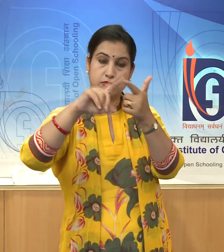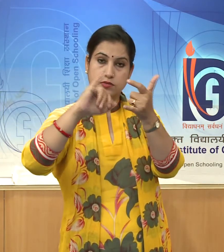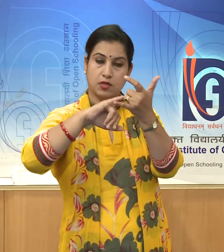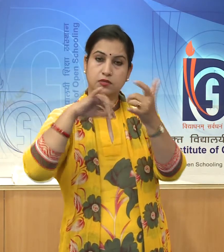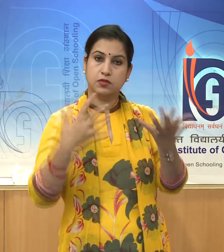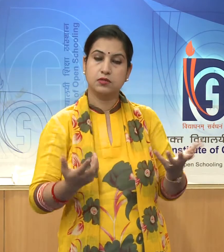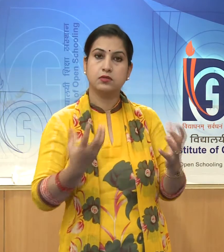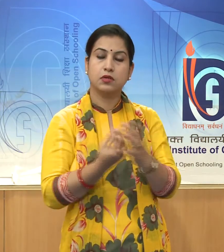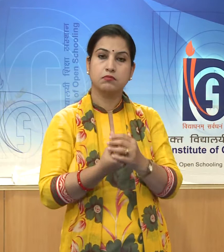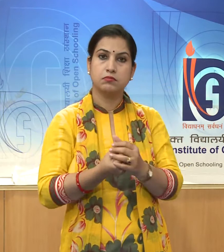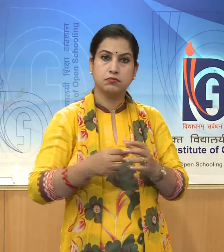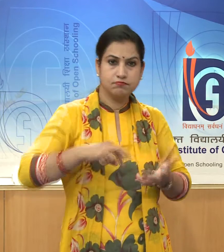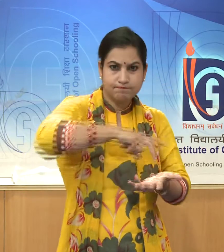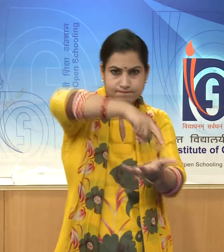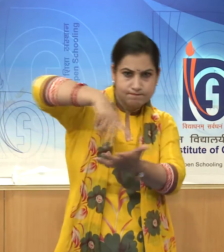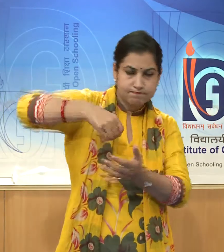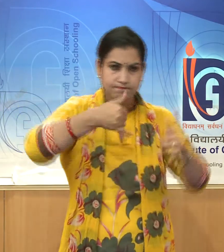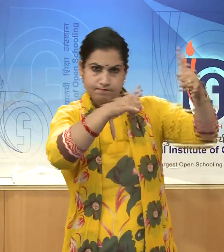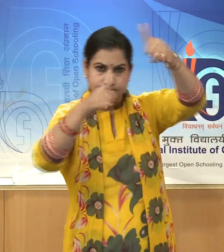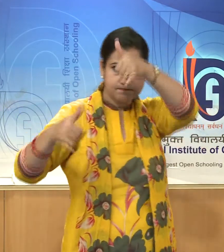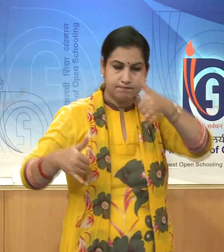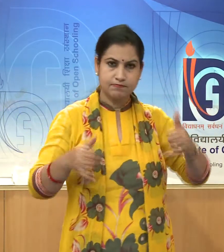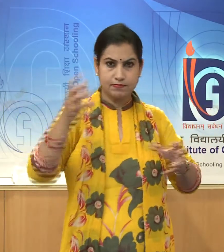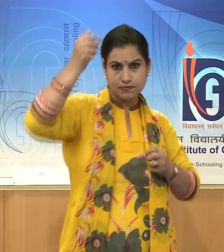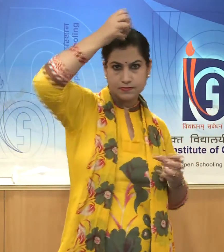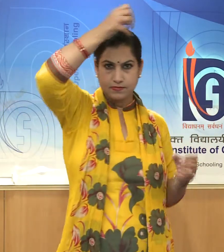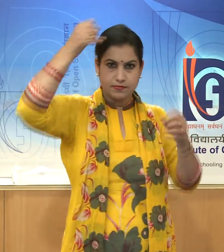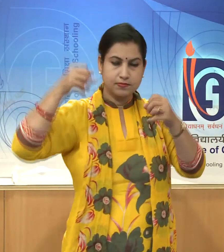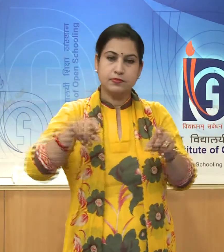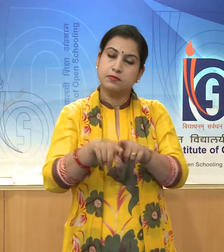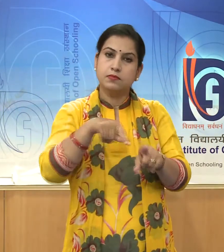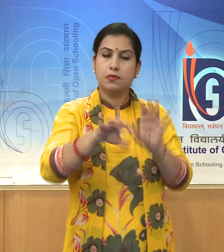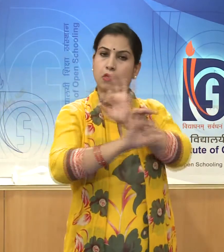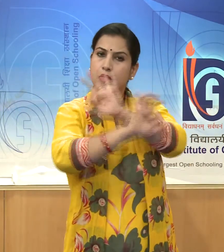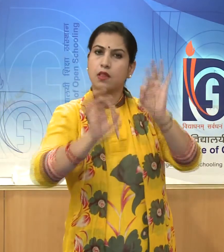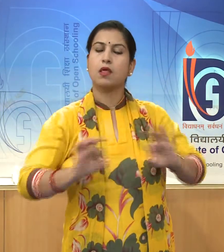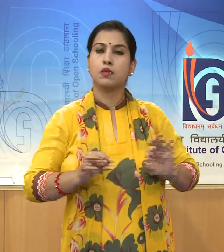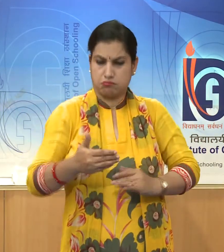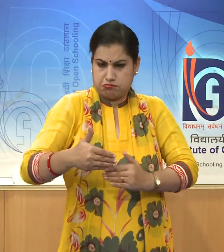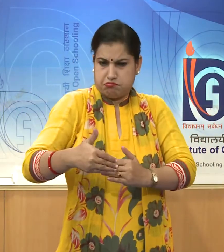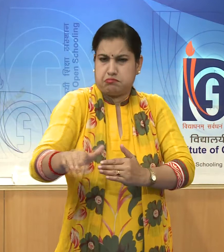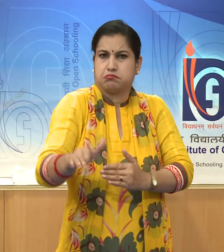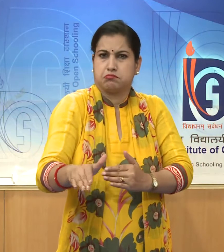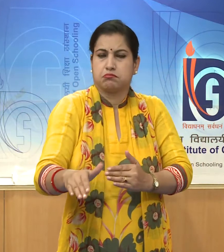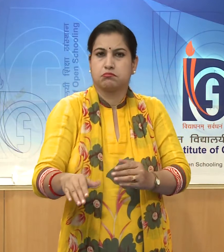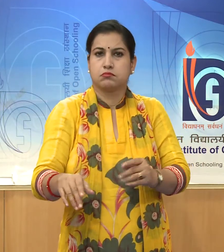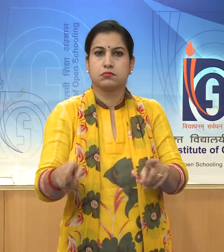skirts, practicing, getting ready for just